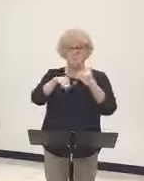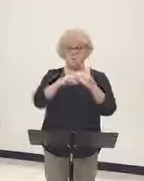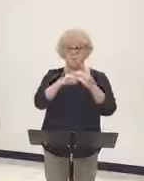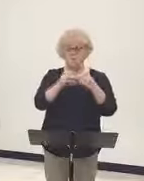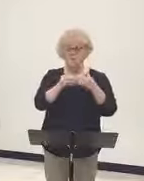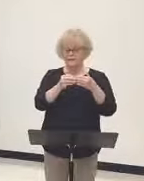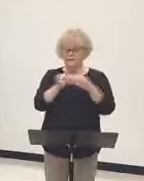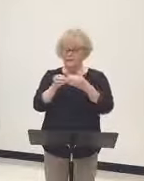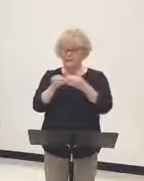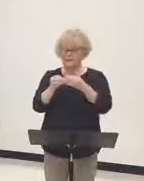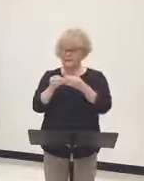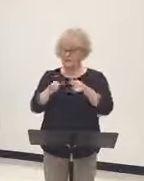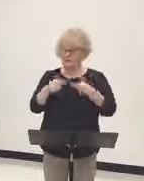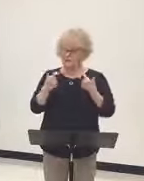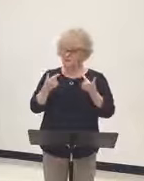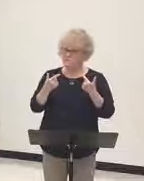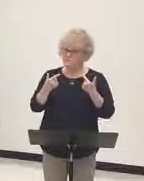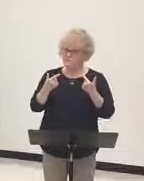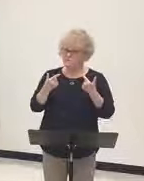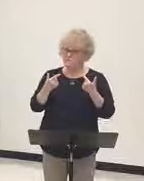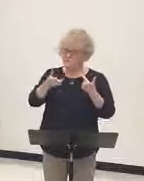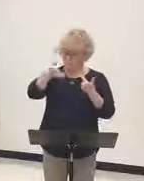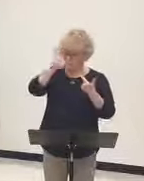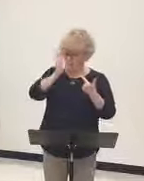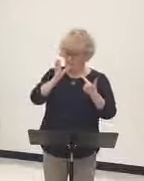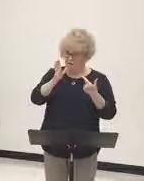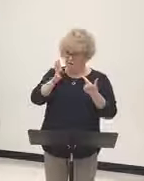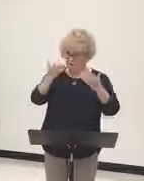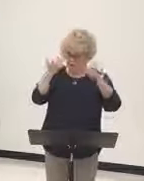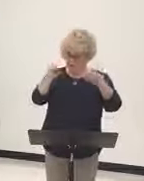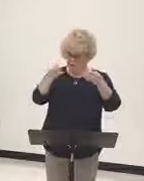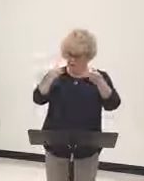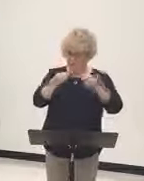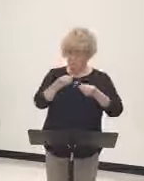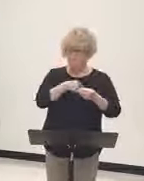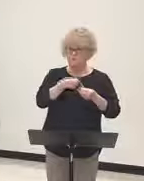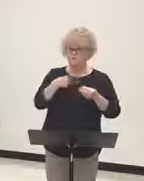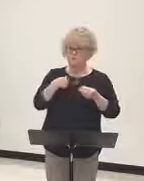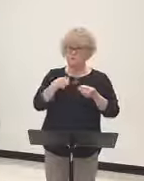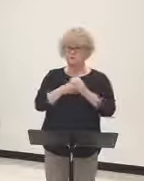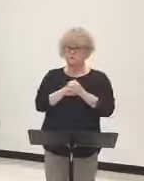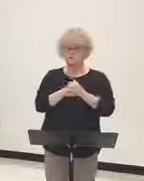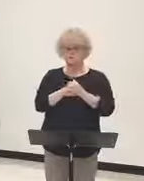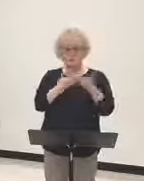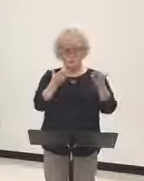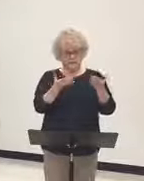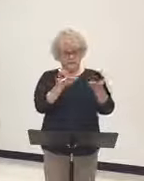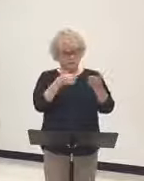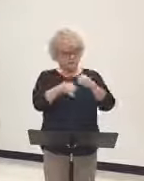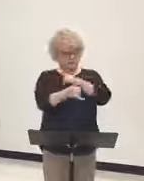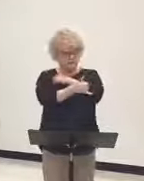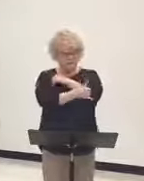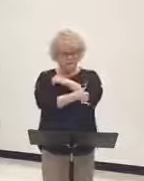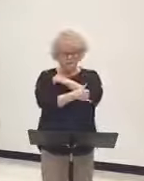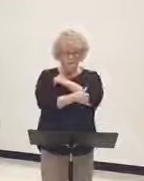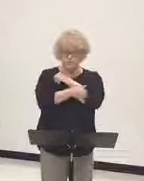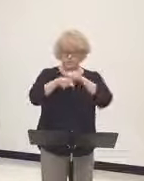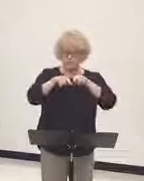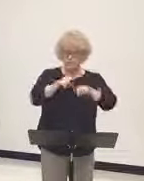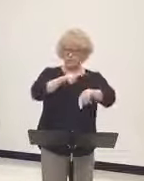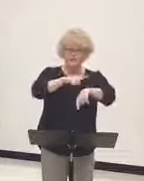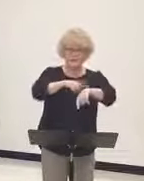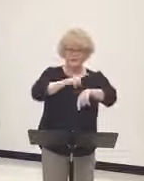lead our lives, the lives that God has given us. here in this country during